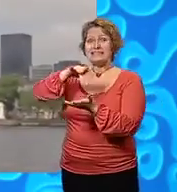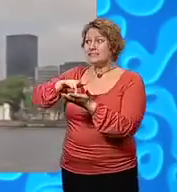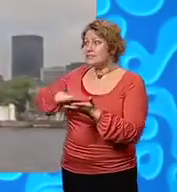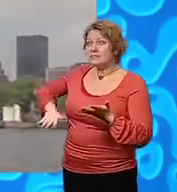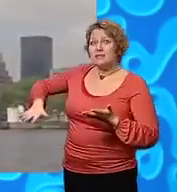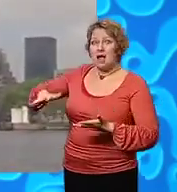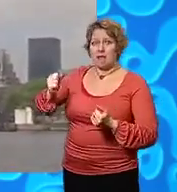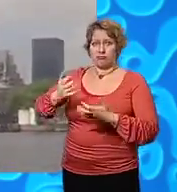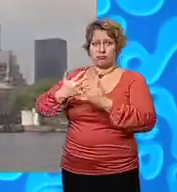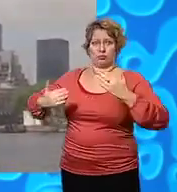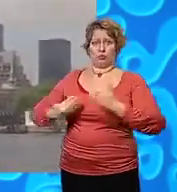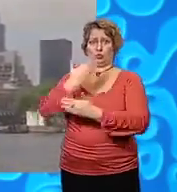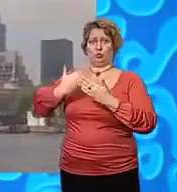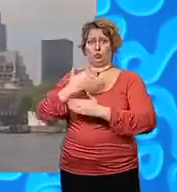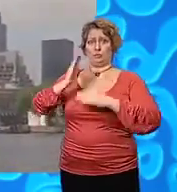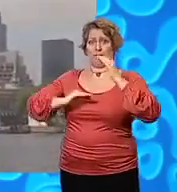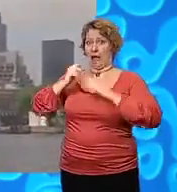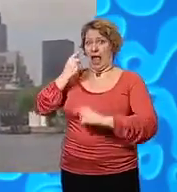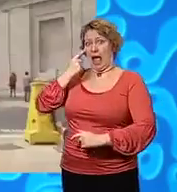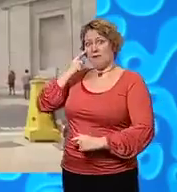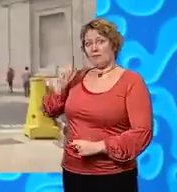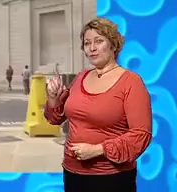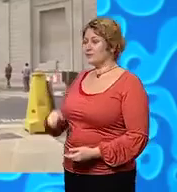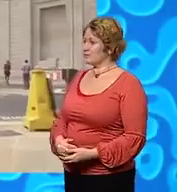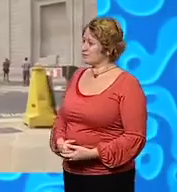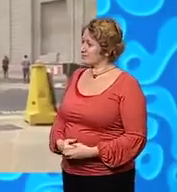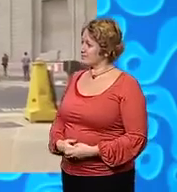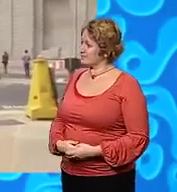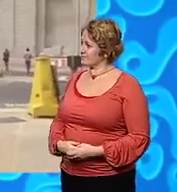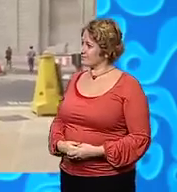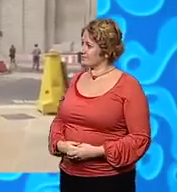too. We went to have a look.